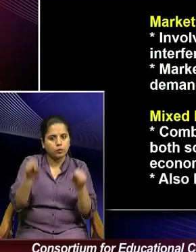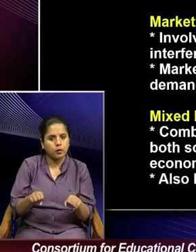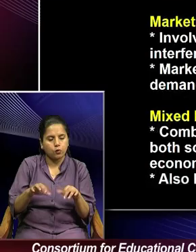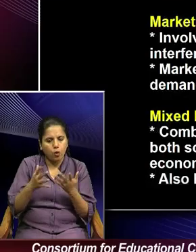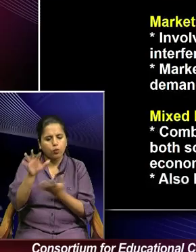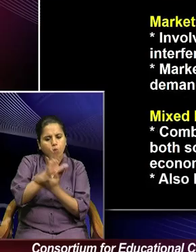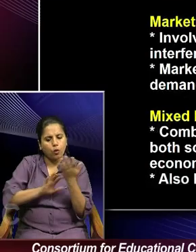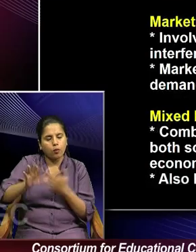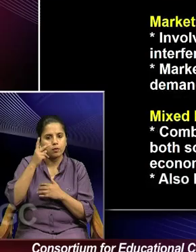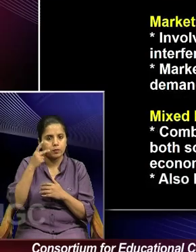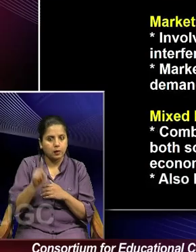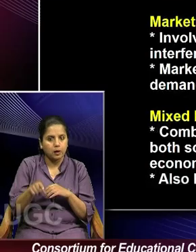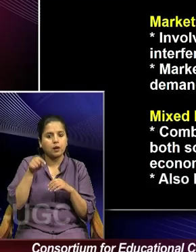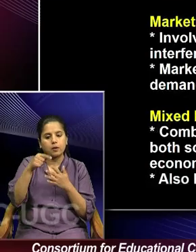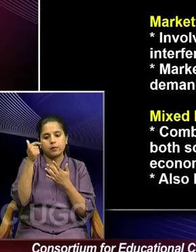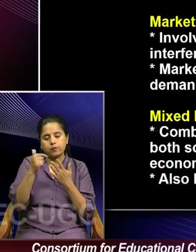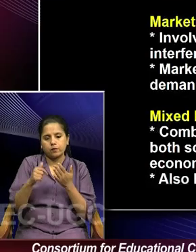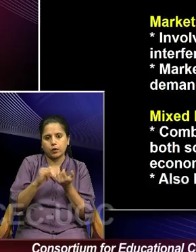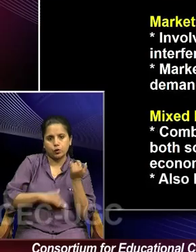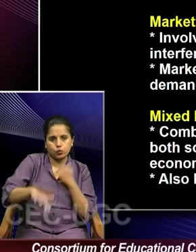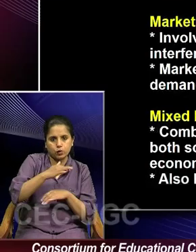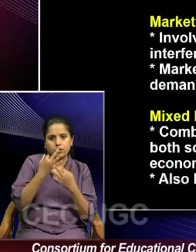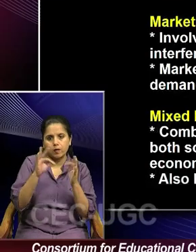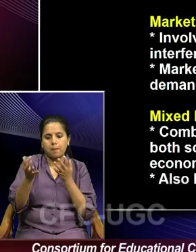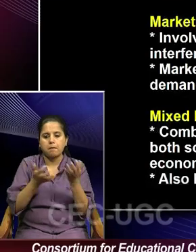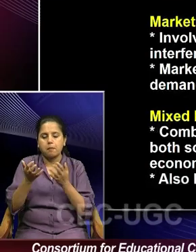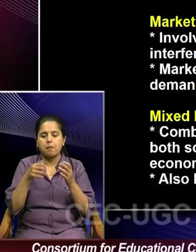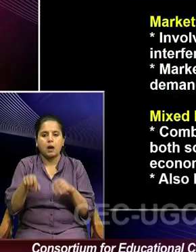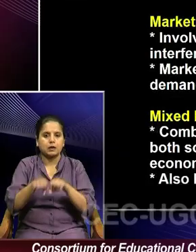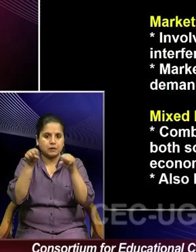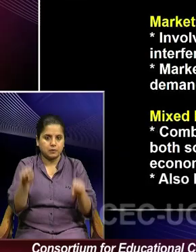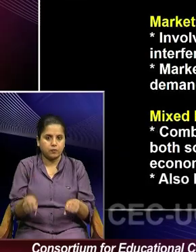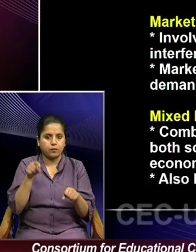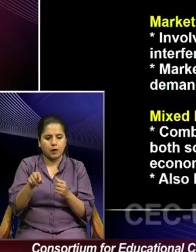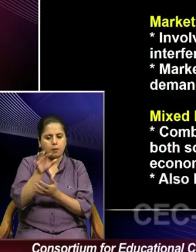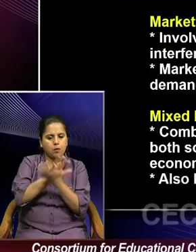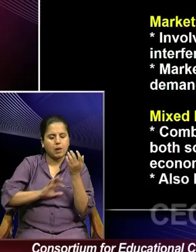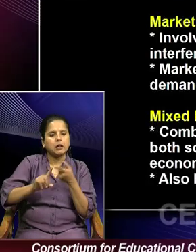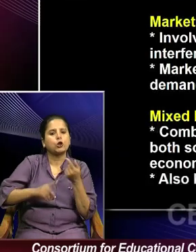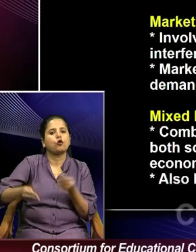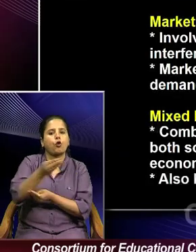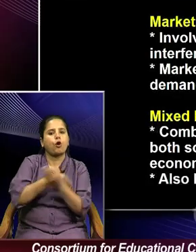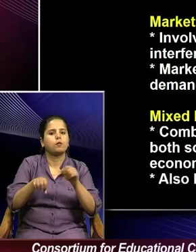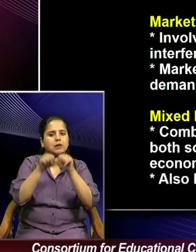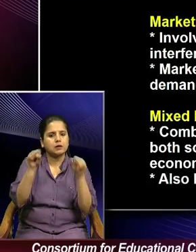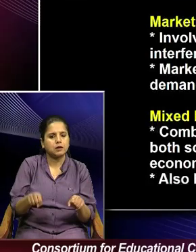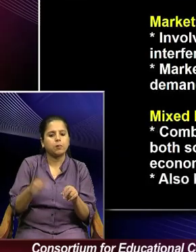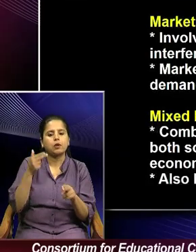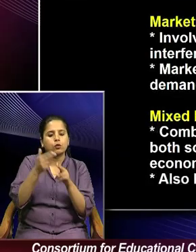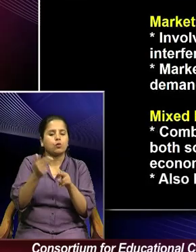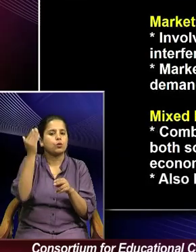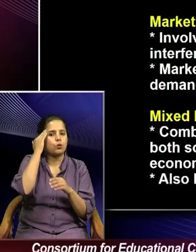combination of features of both socialist and free market economic system, and the mixed economic system is also known as